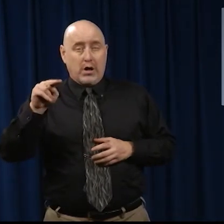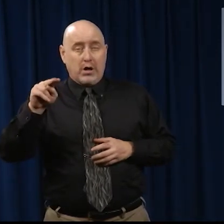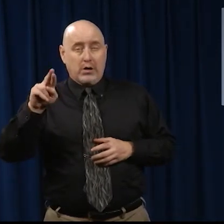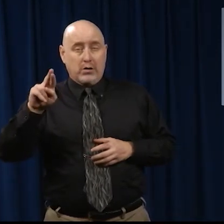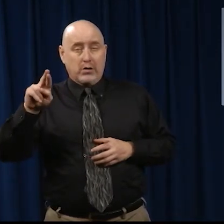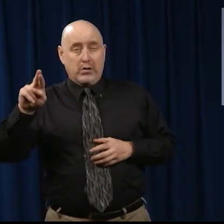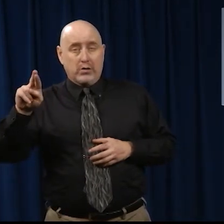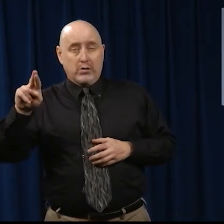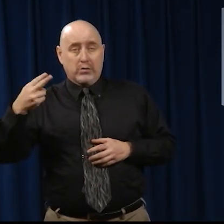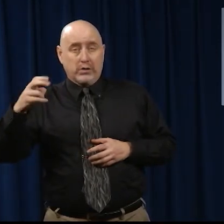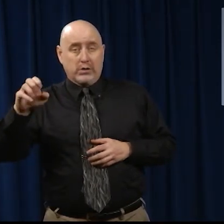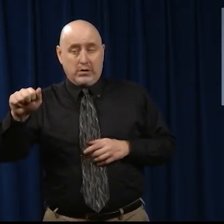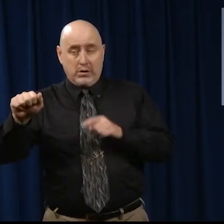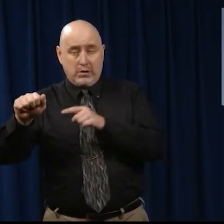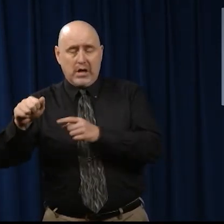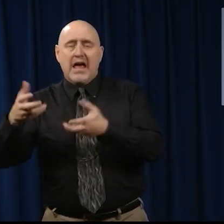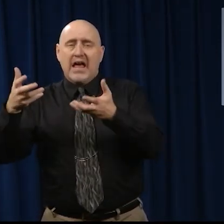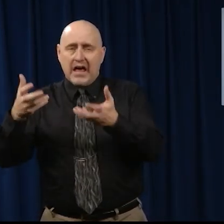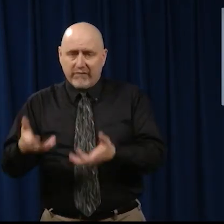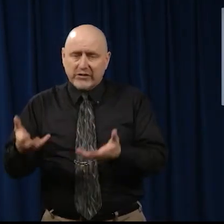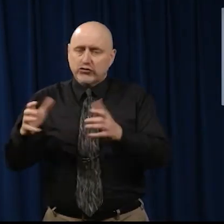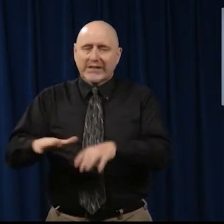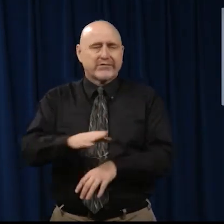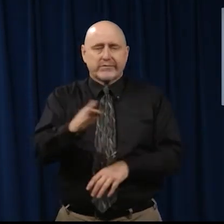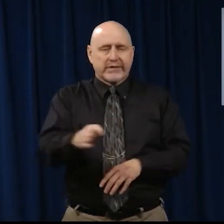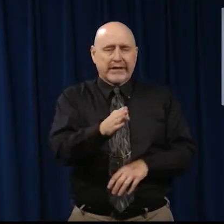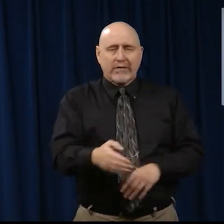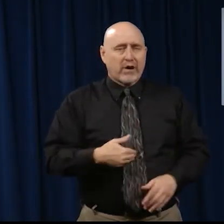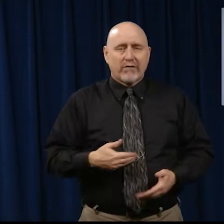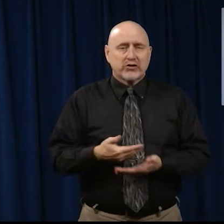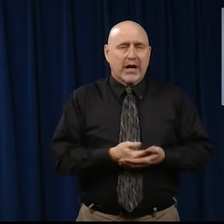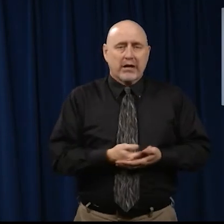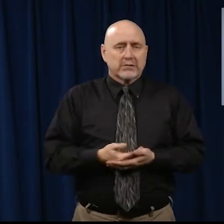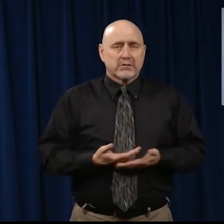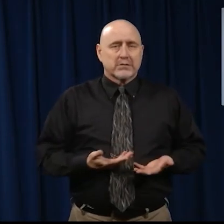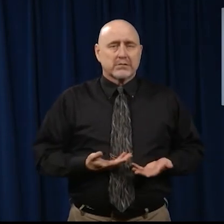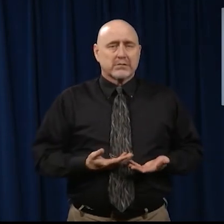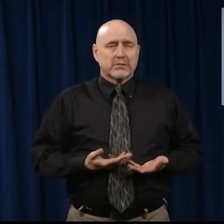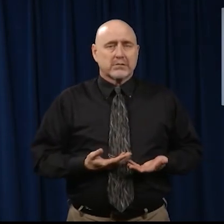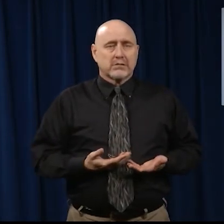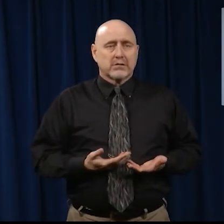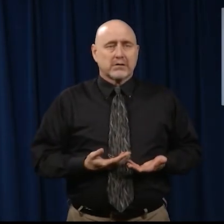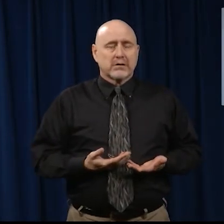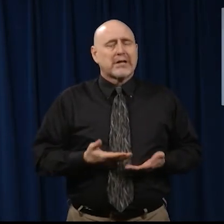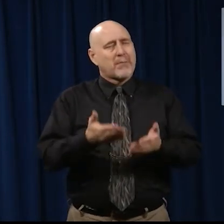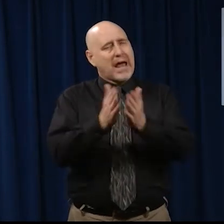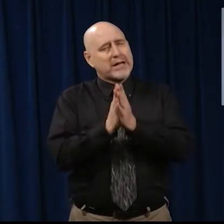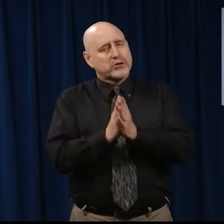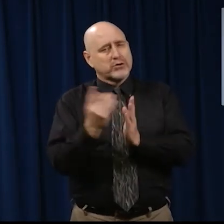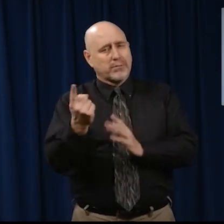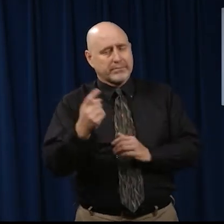have a very real chance that you will never ever have a child. Now let me ask you this